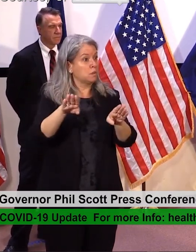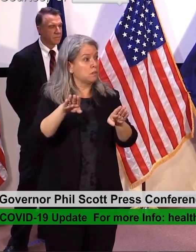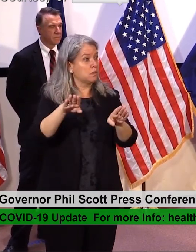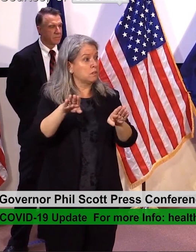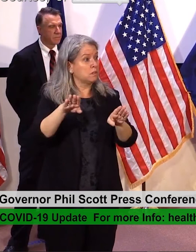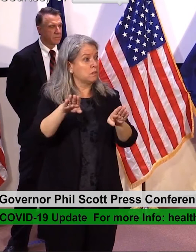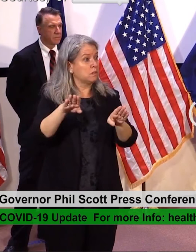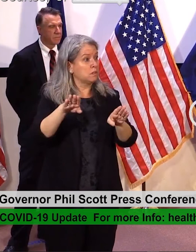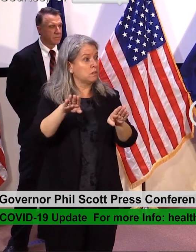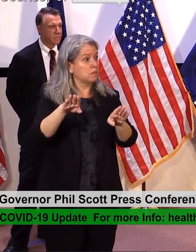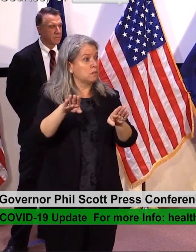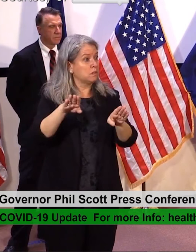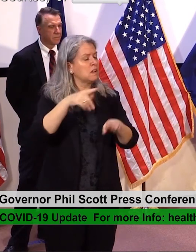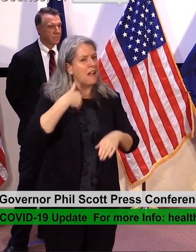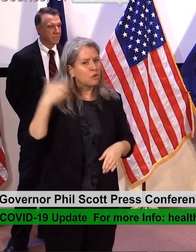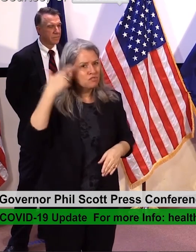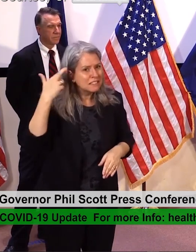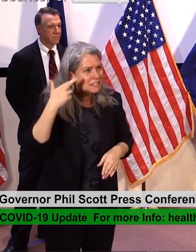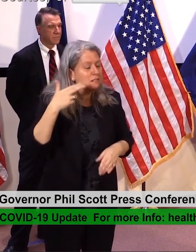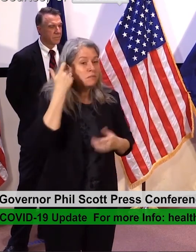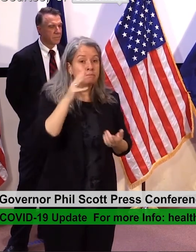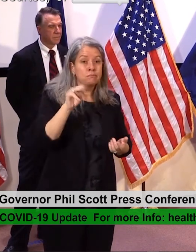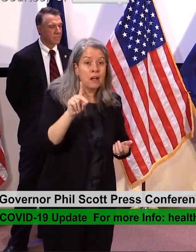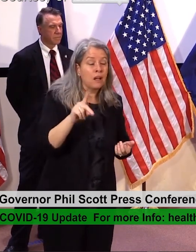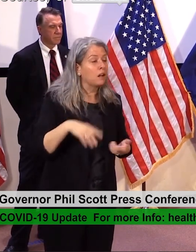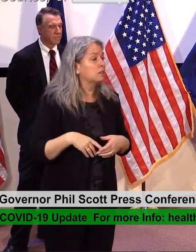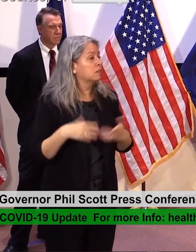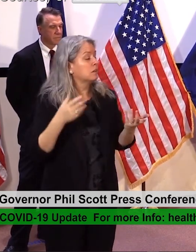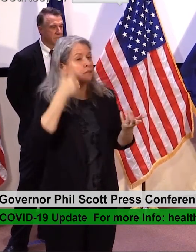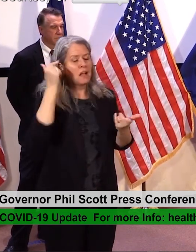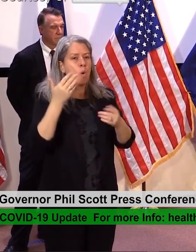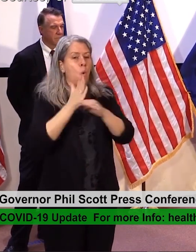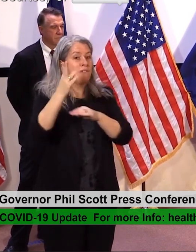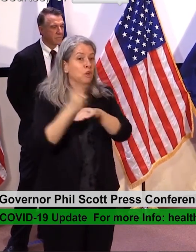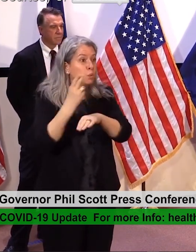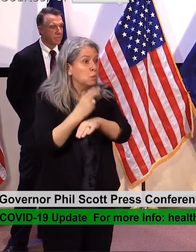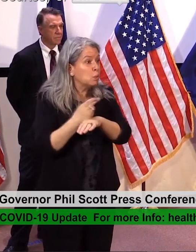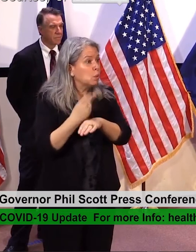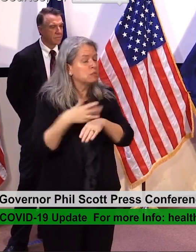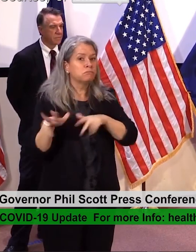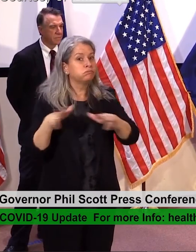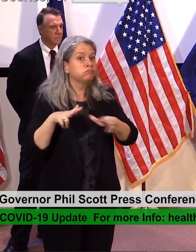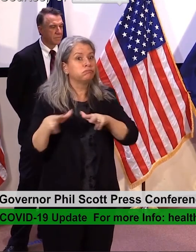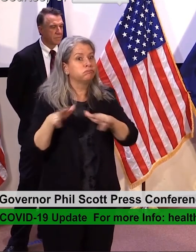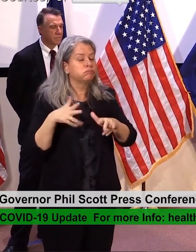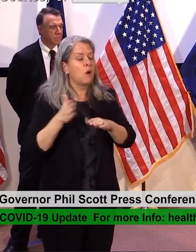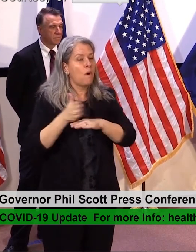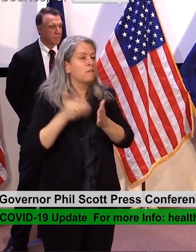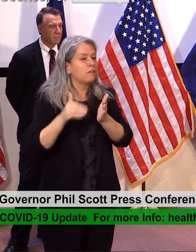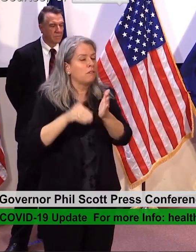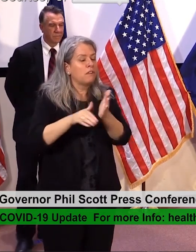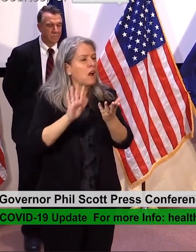reason, whether it's for mud season, because they've been overused and are at risk of being irreparably damaged,